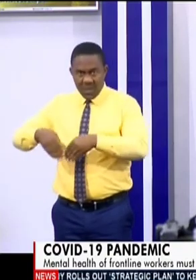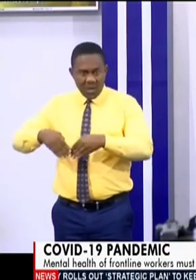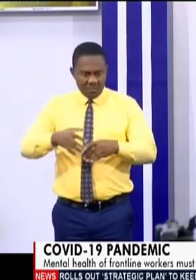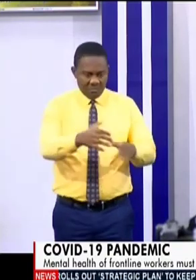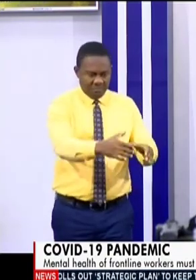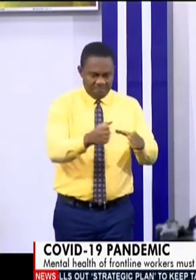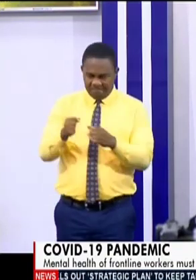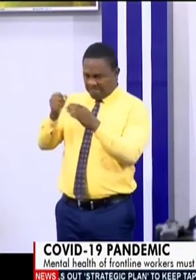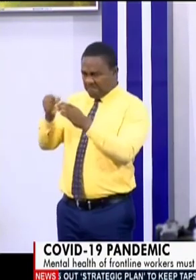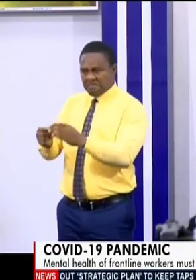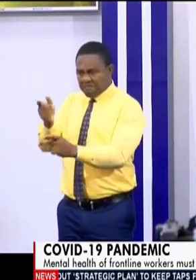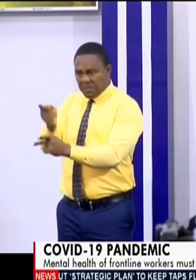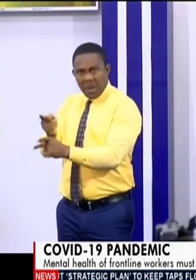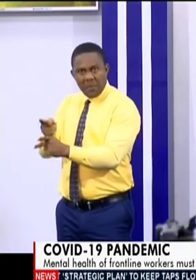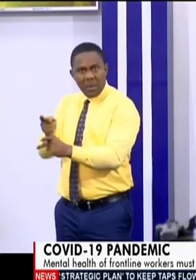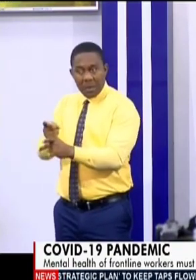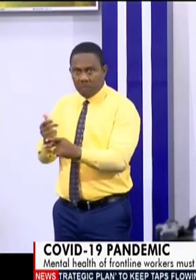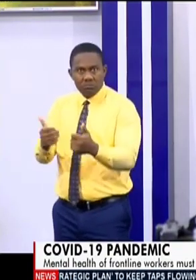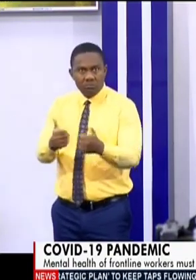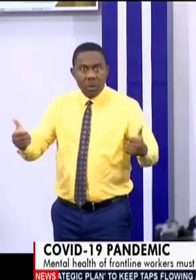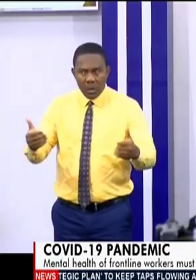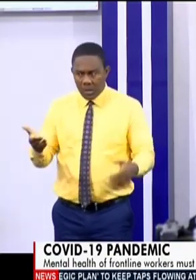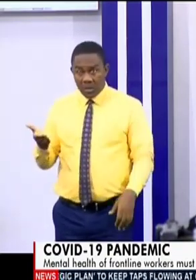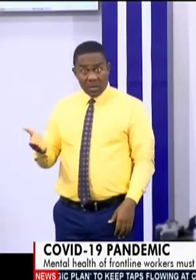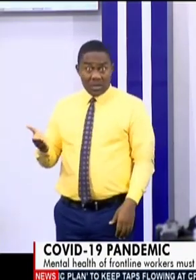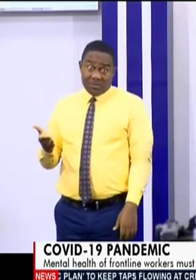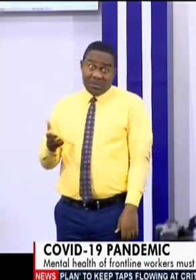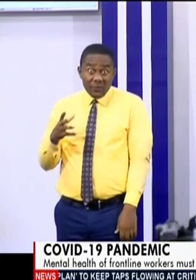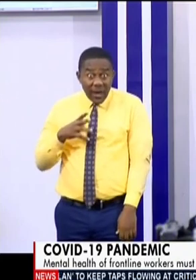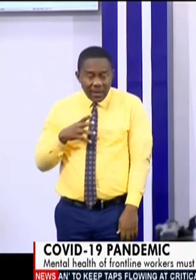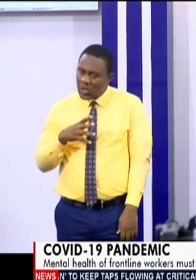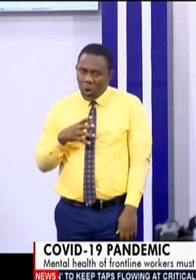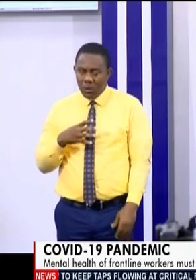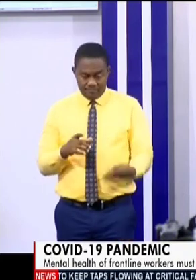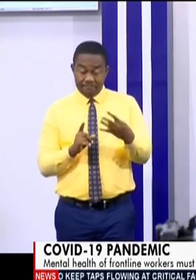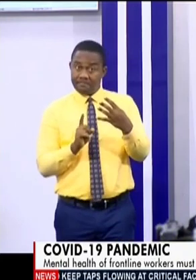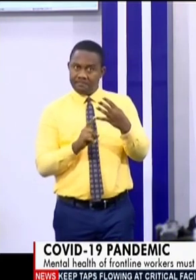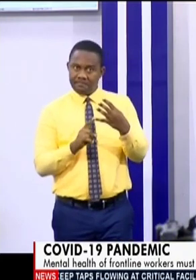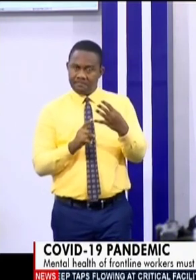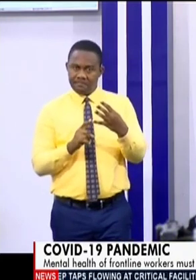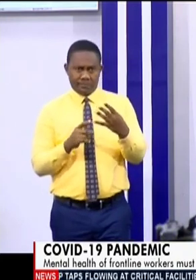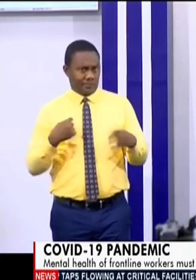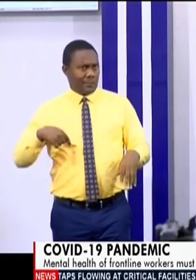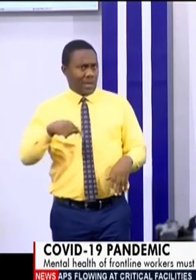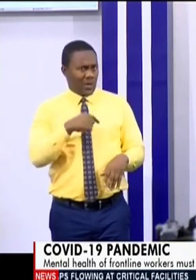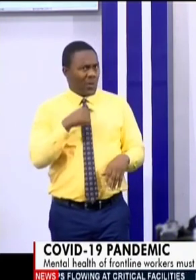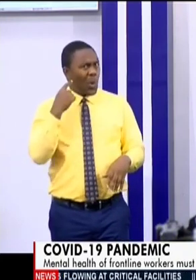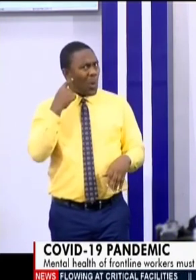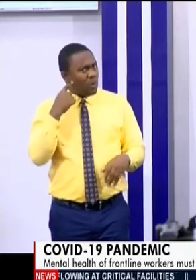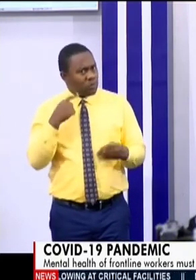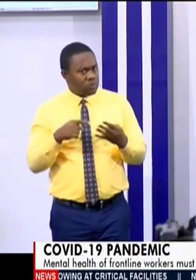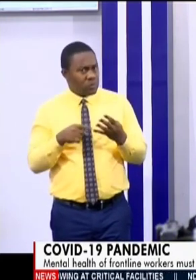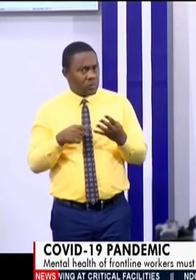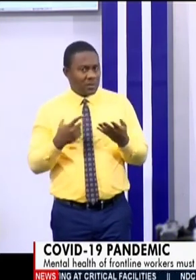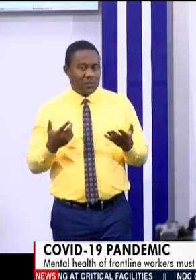quarantine. It is not something comforting. And lastly, look at the current one. All of us and many countries are